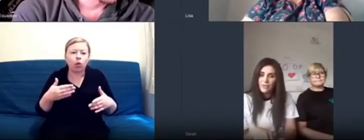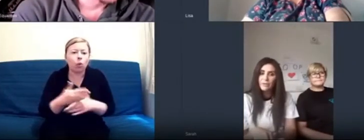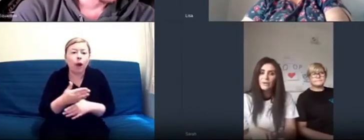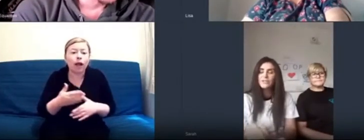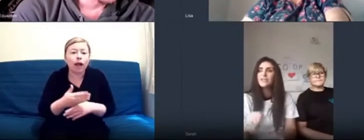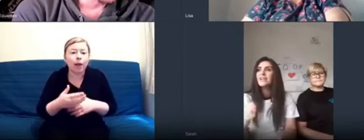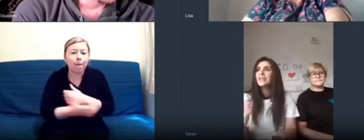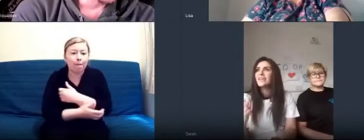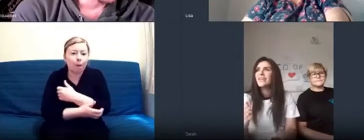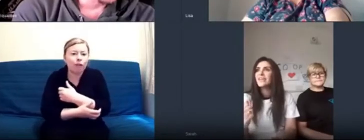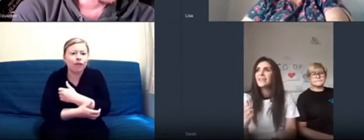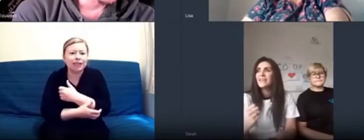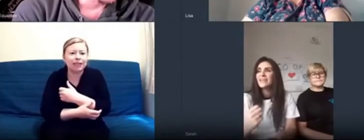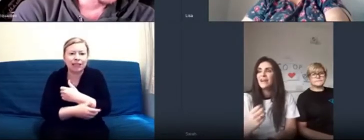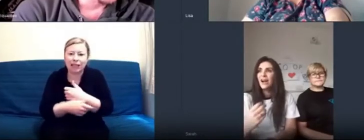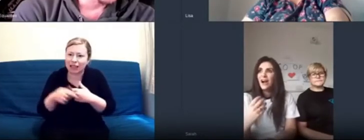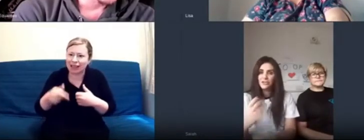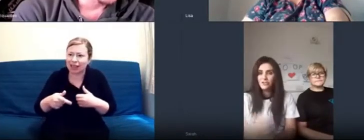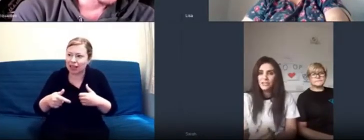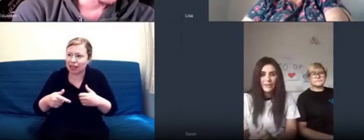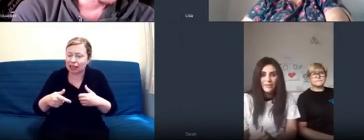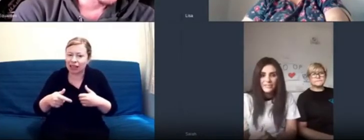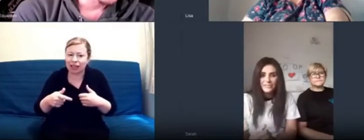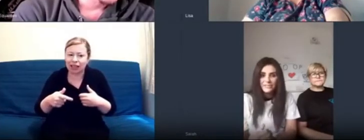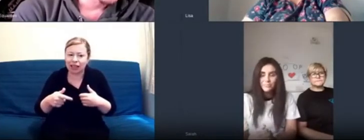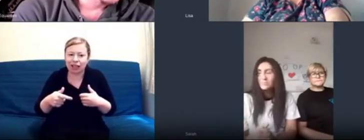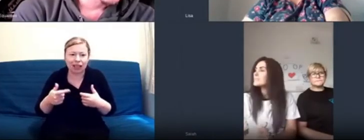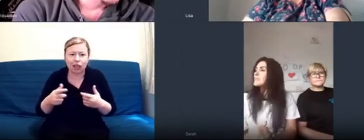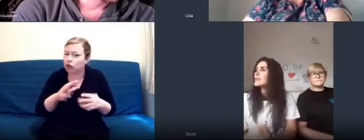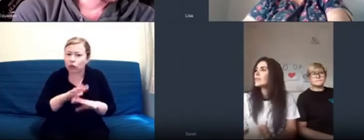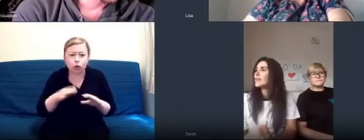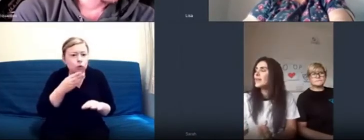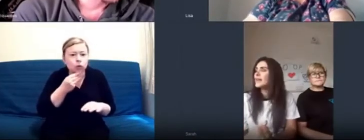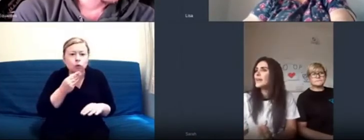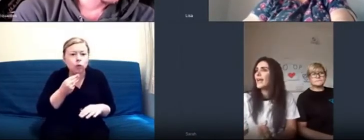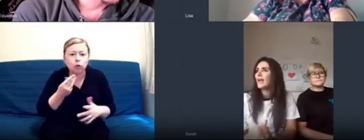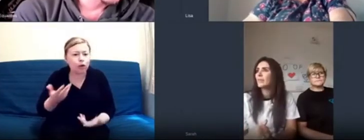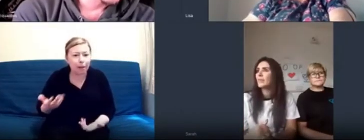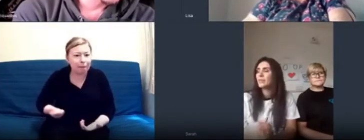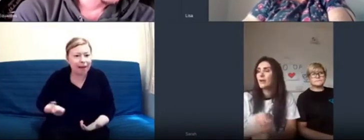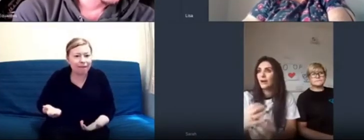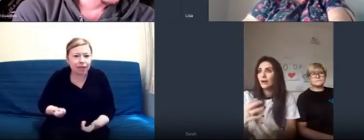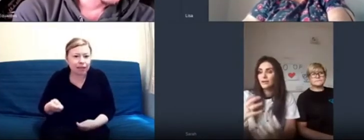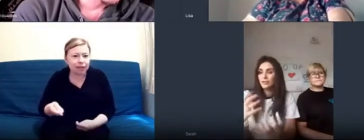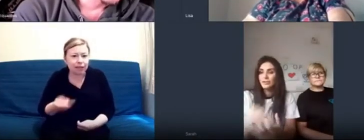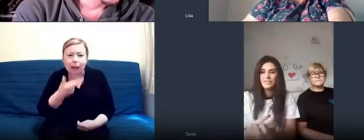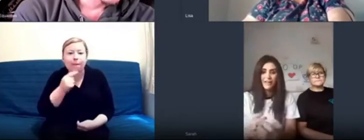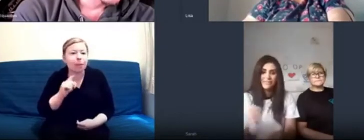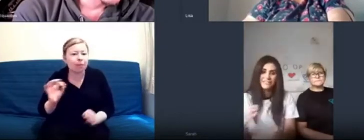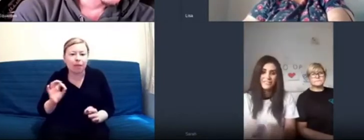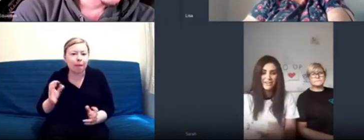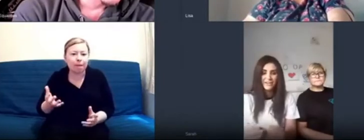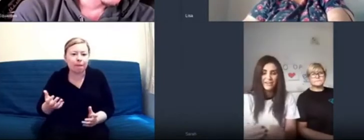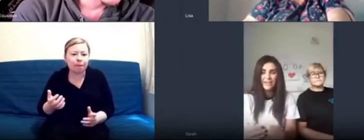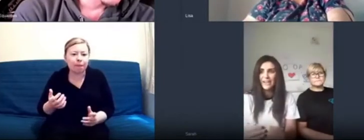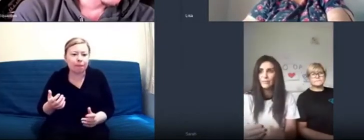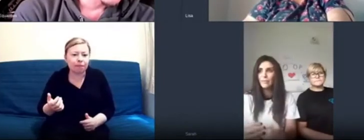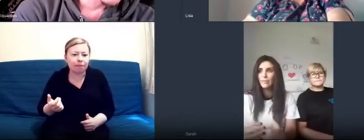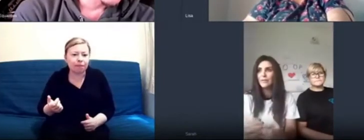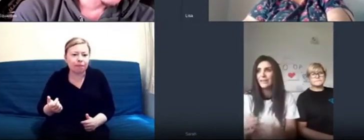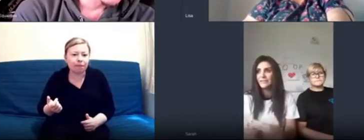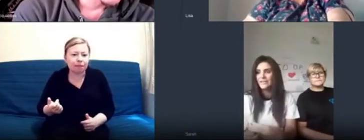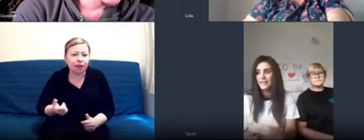running, okay, because they aren't used to a benefit system. They are used to having a